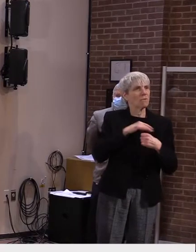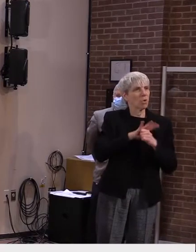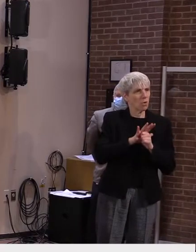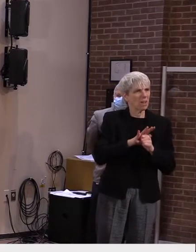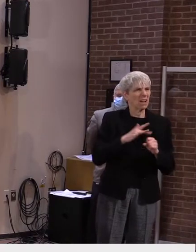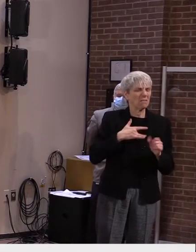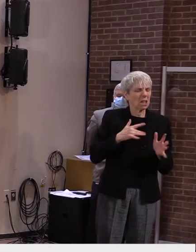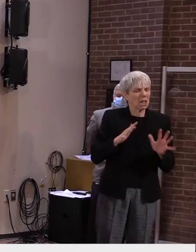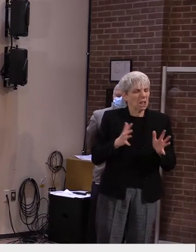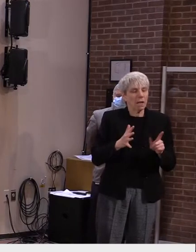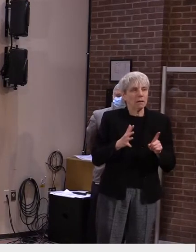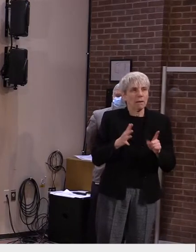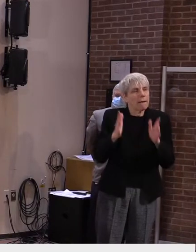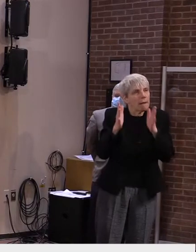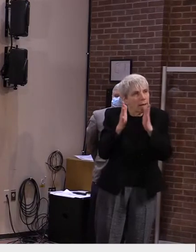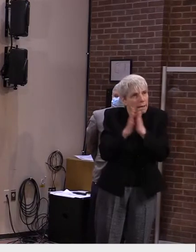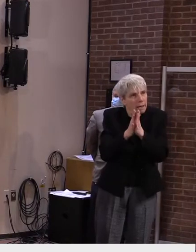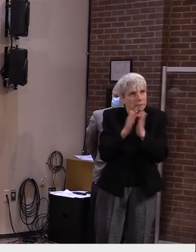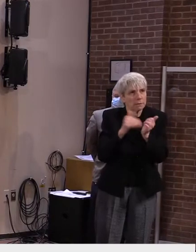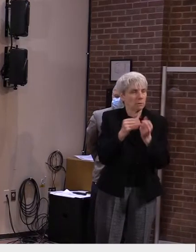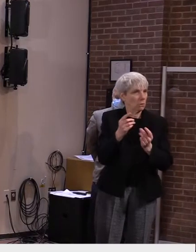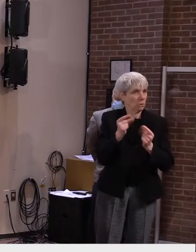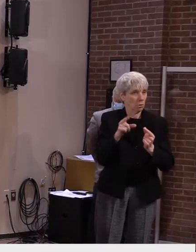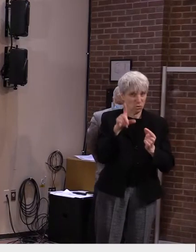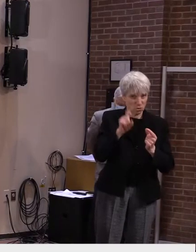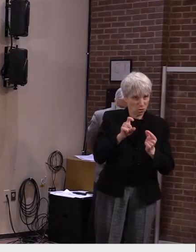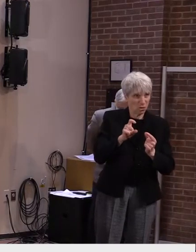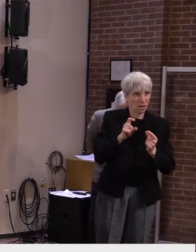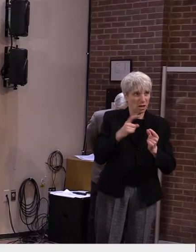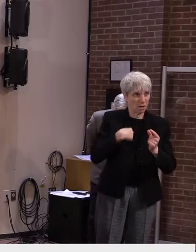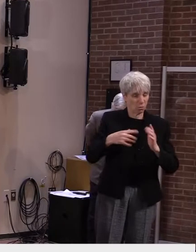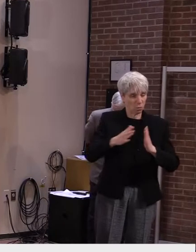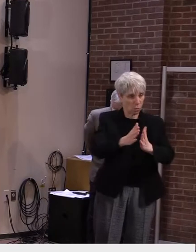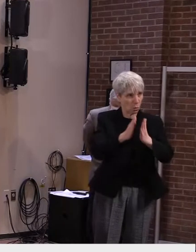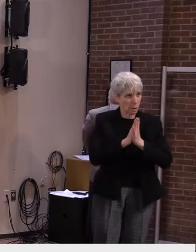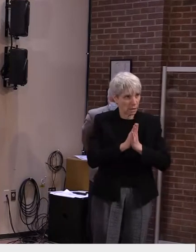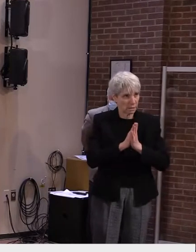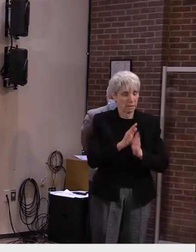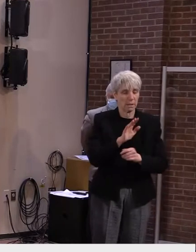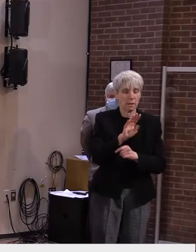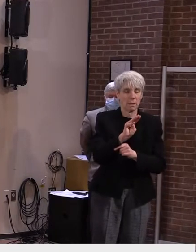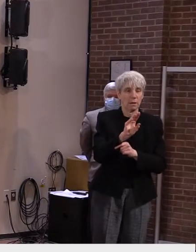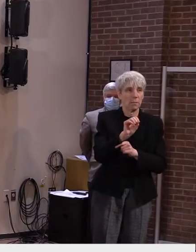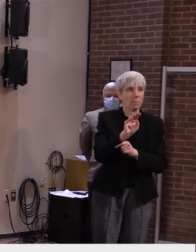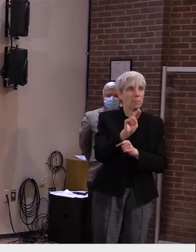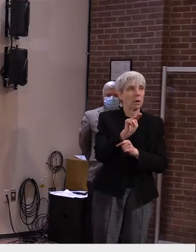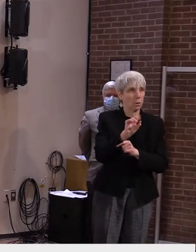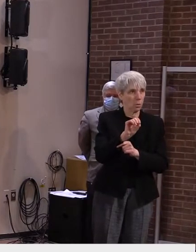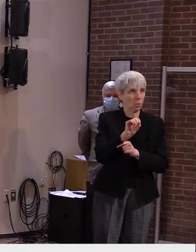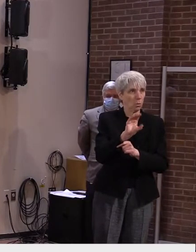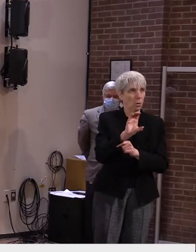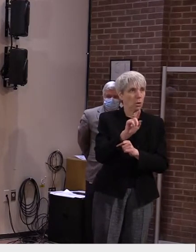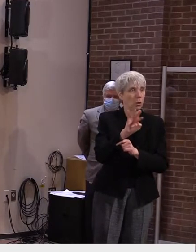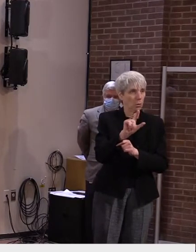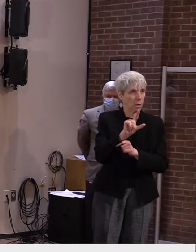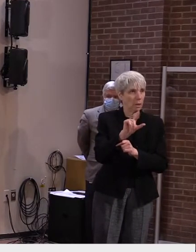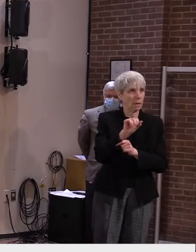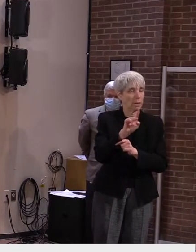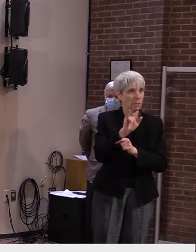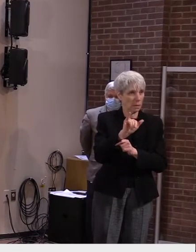with their healthcare provider if they are eligible for monoclonal antibodies and potentially avoid a